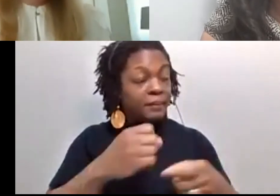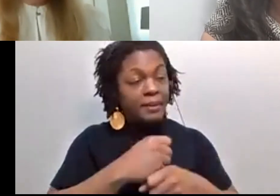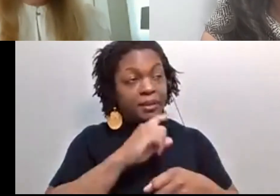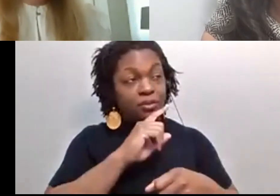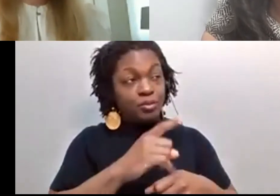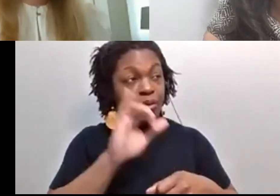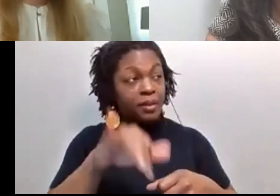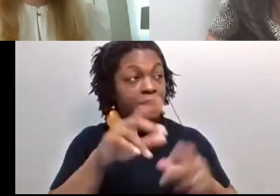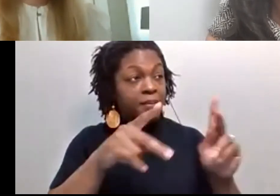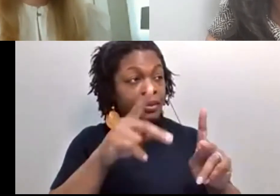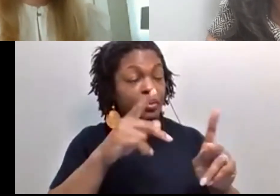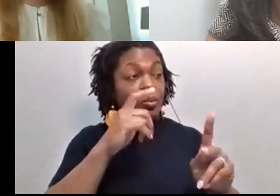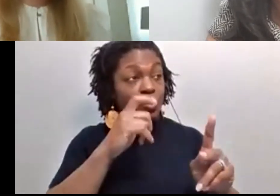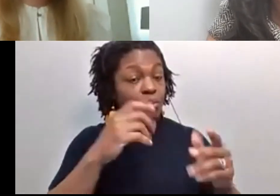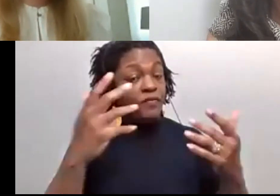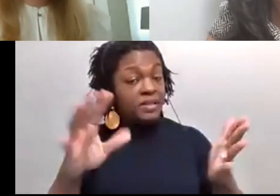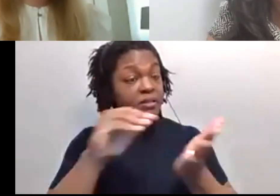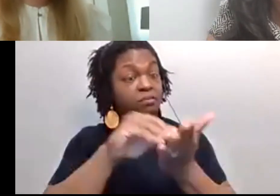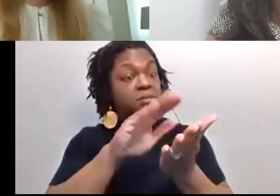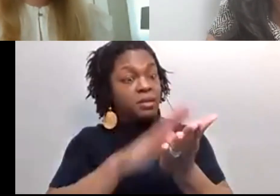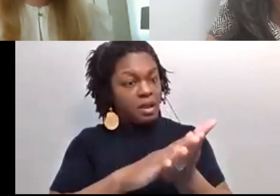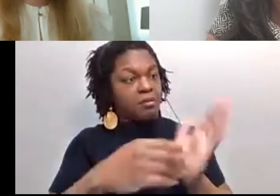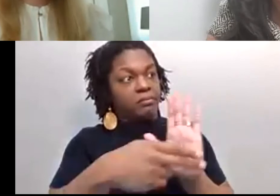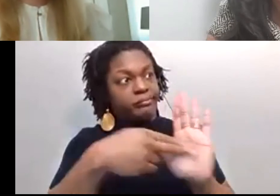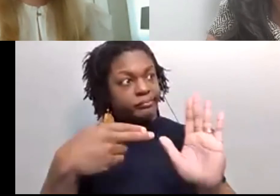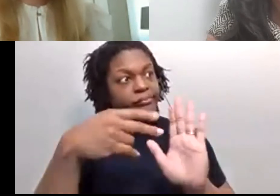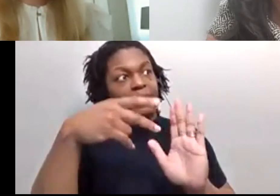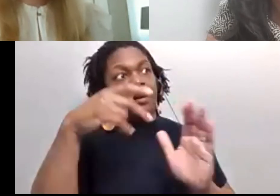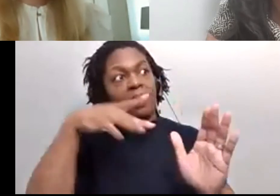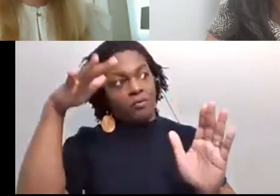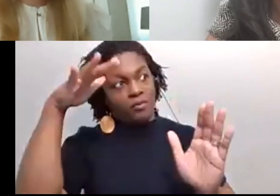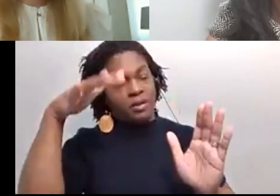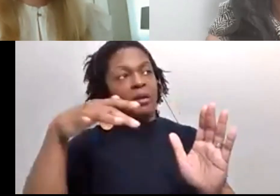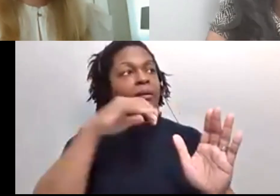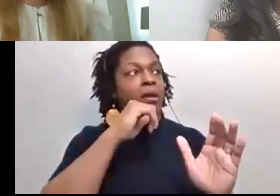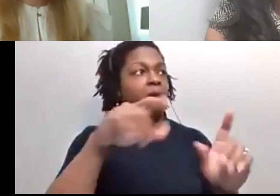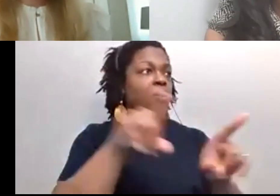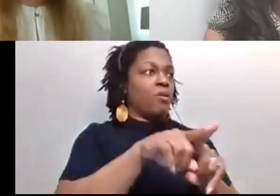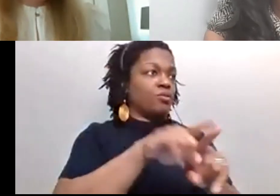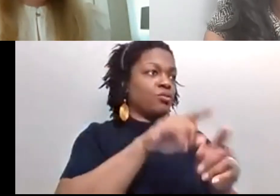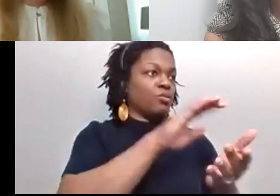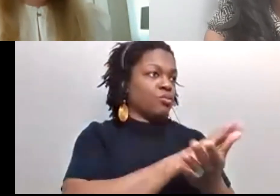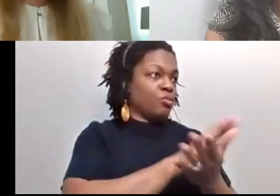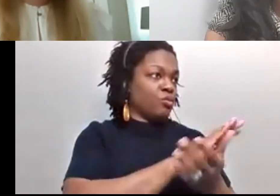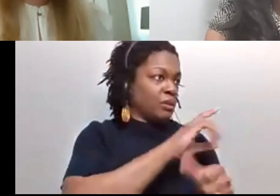as parents aren't also school district employees.